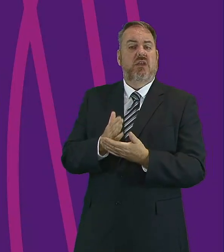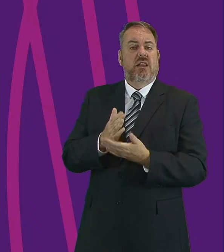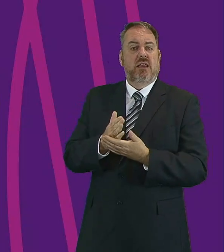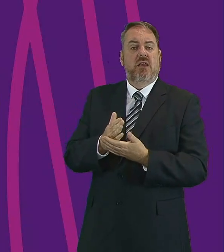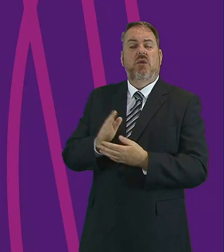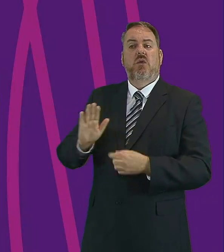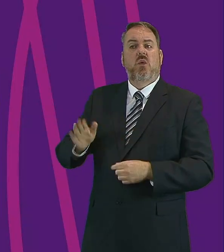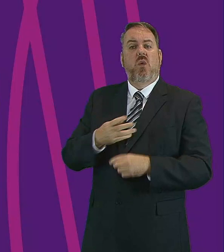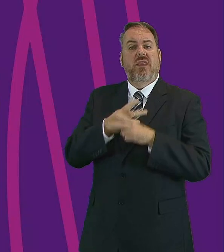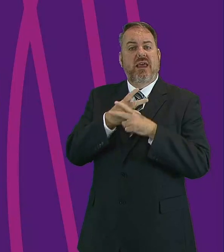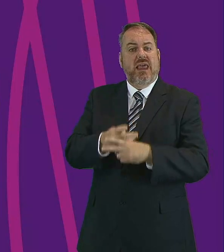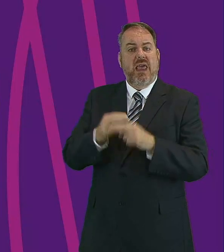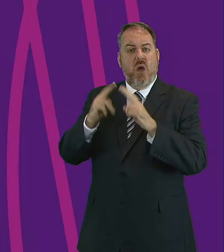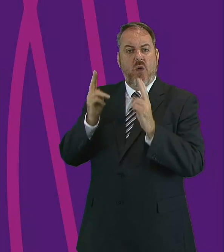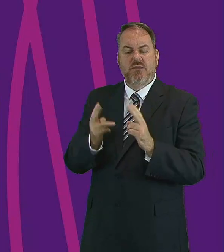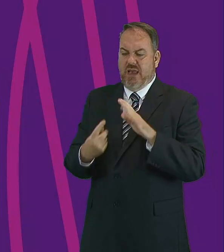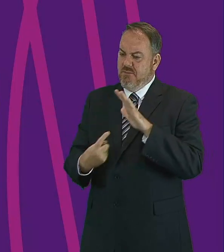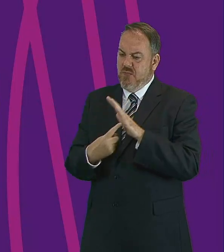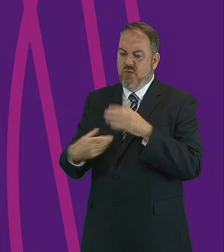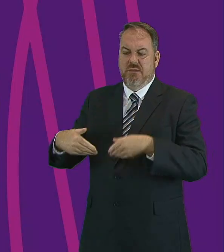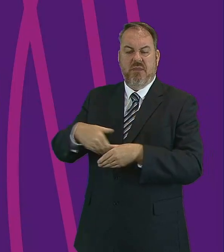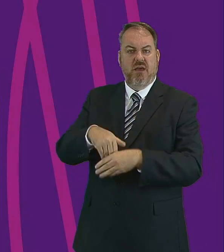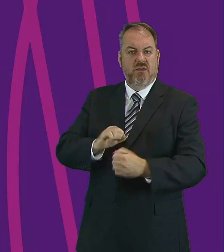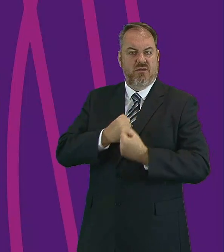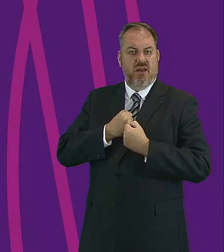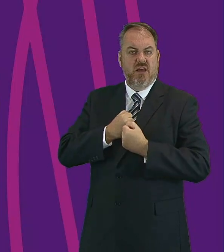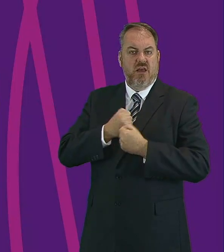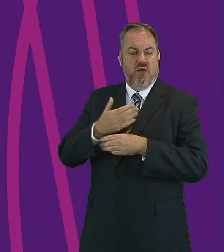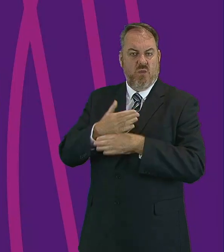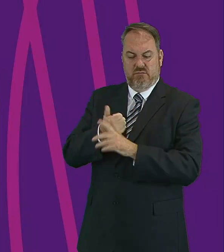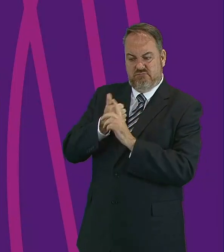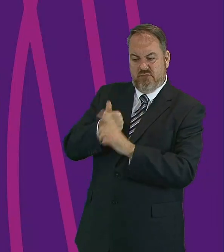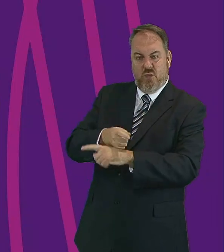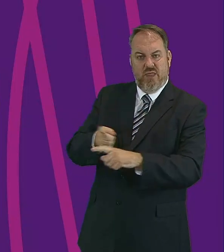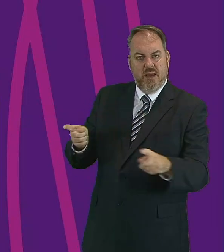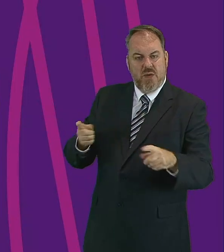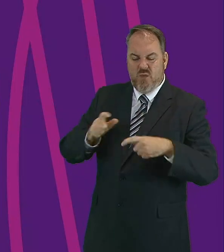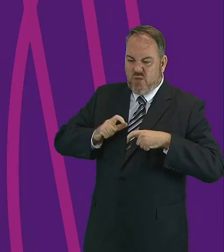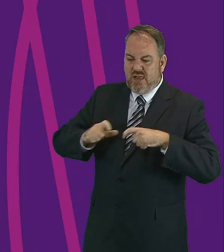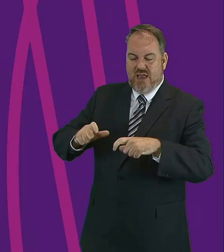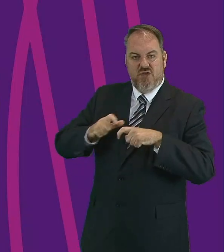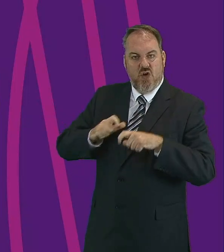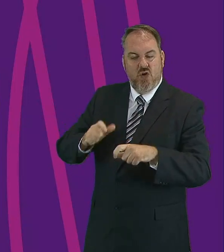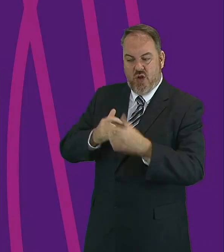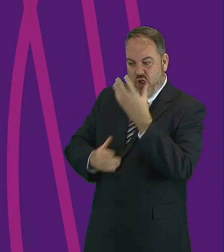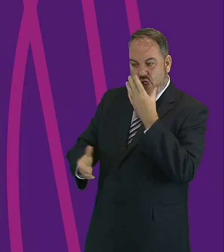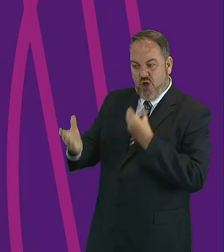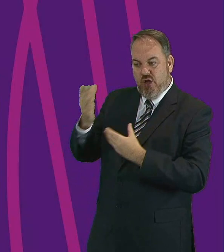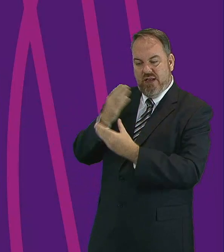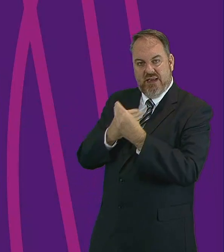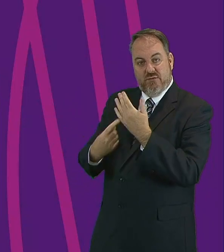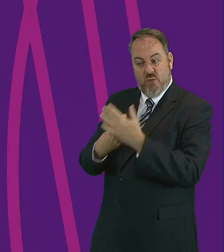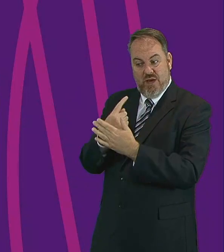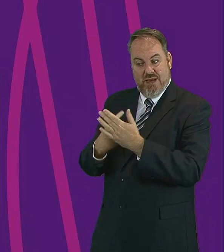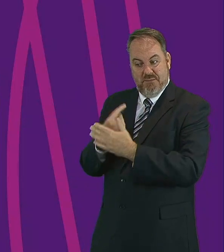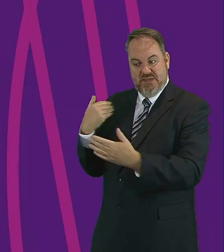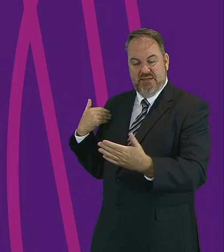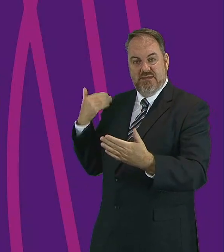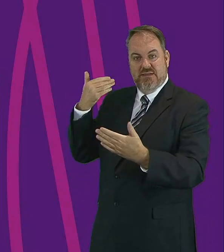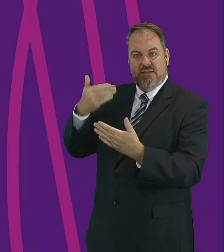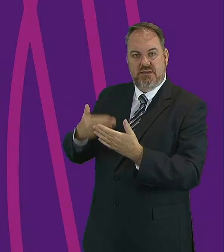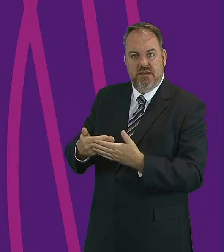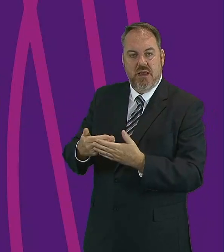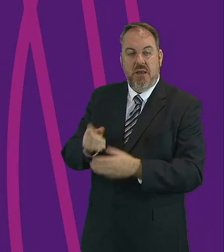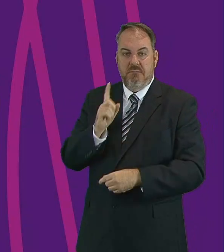be absolutely central to that, and we will continue to take steps to learn as we go. But it is important that we don't